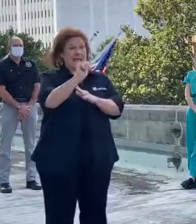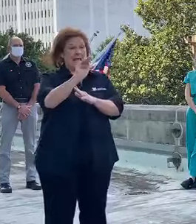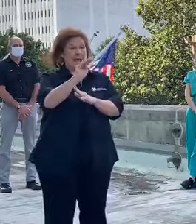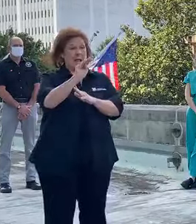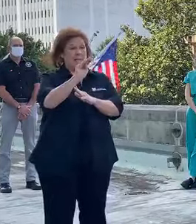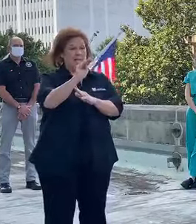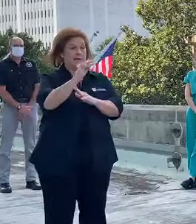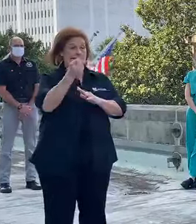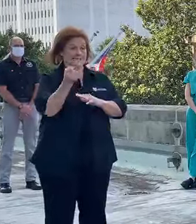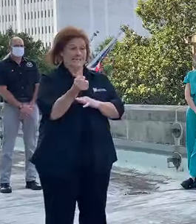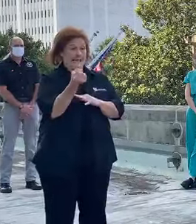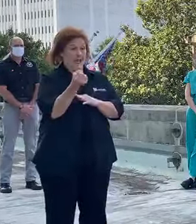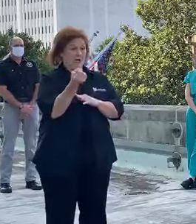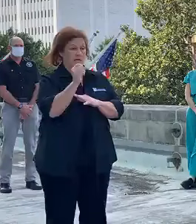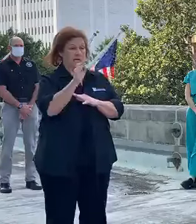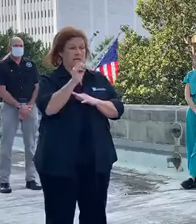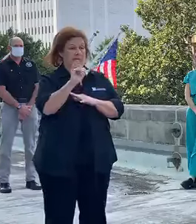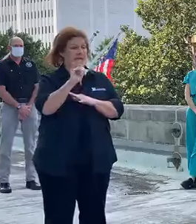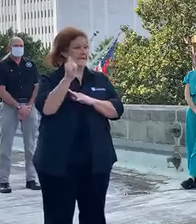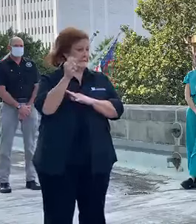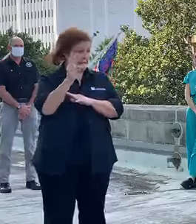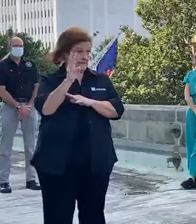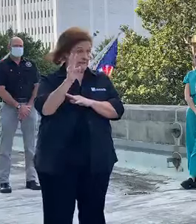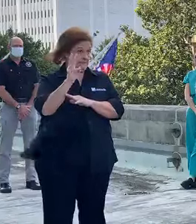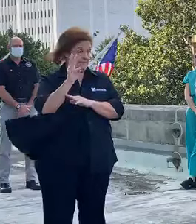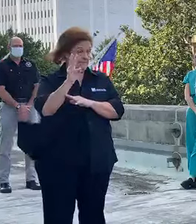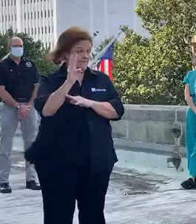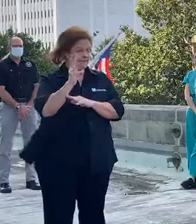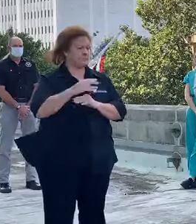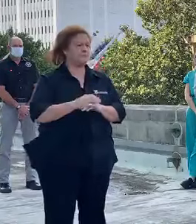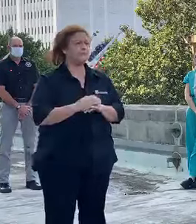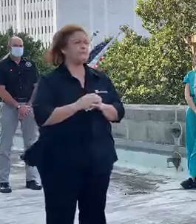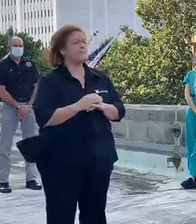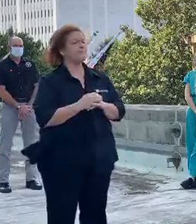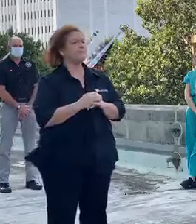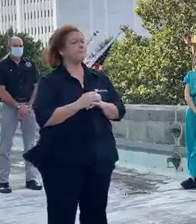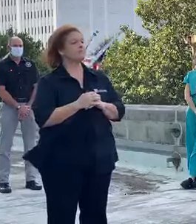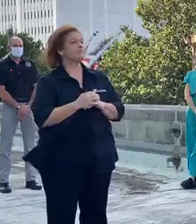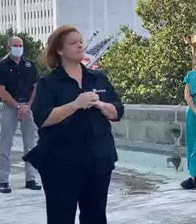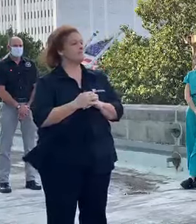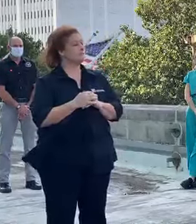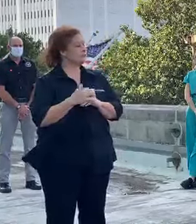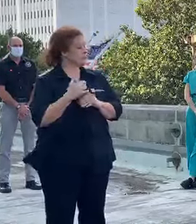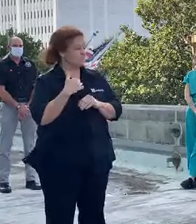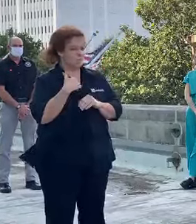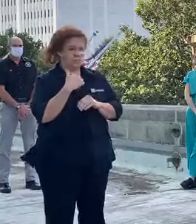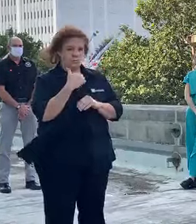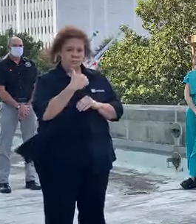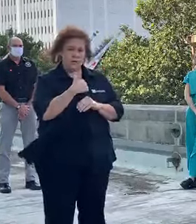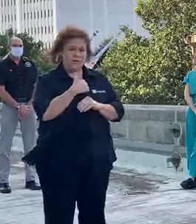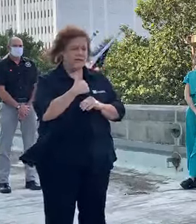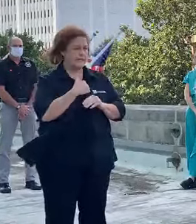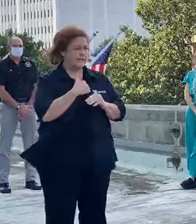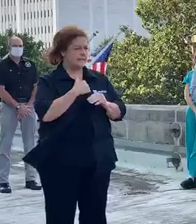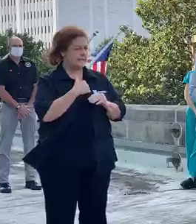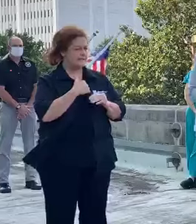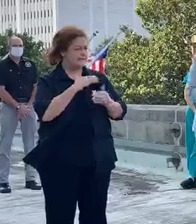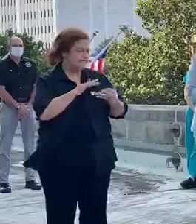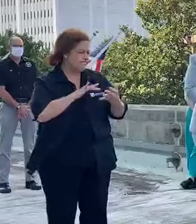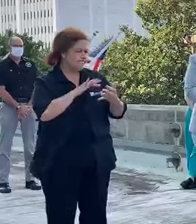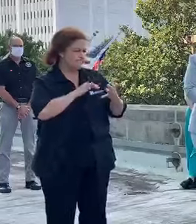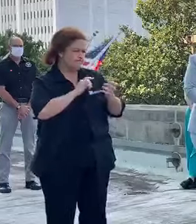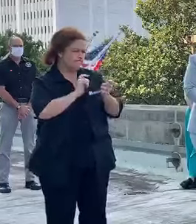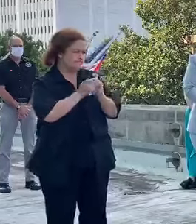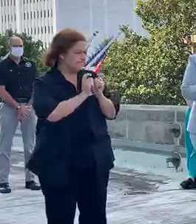Saturday, May the 16th. Okay? We have been very intentional and have shaped these guidelines based